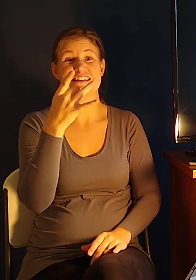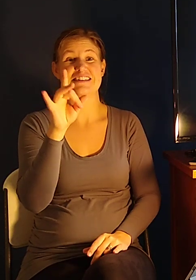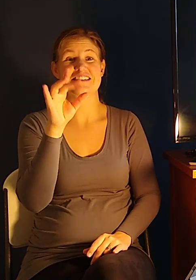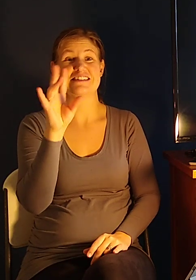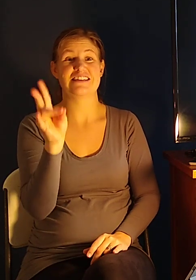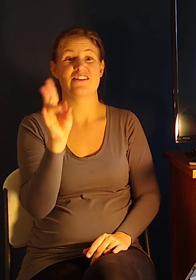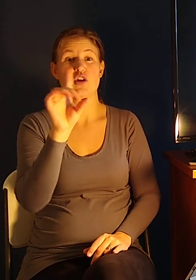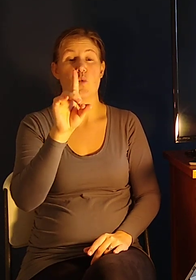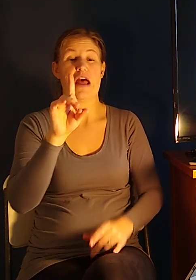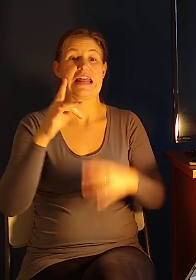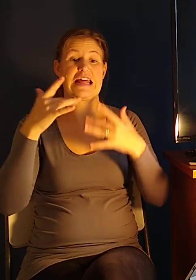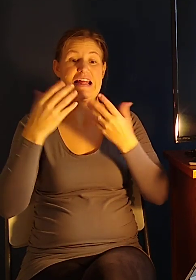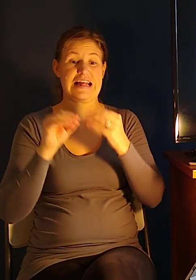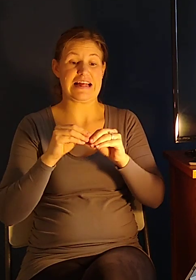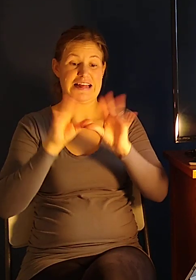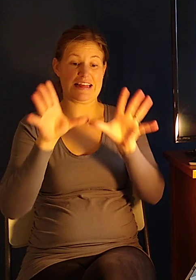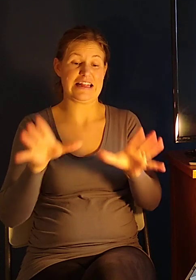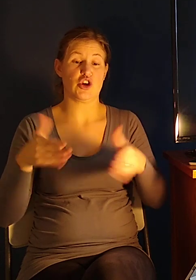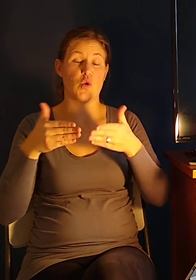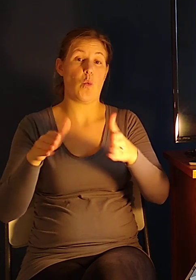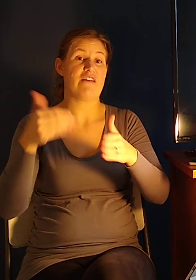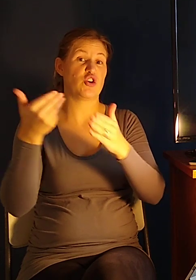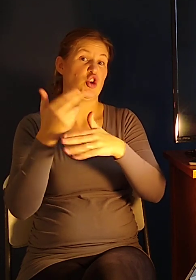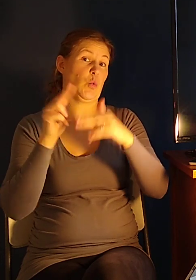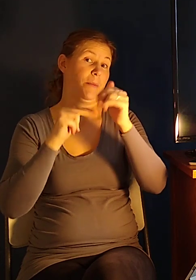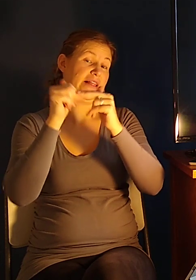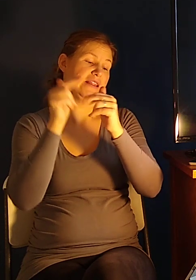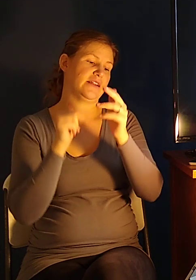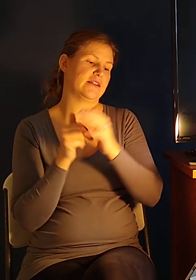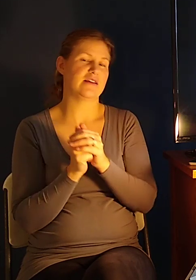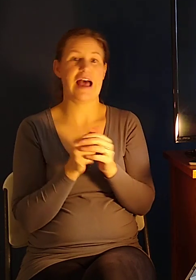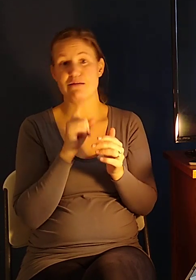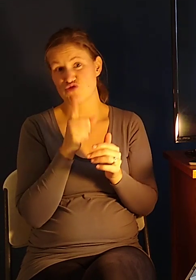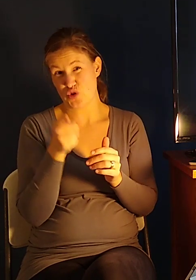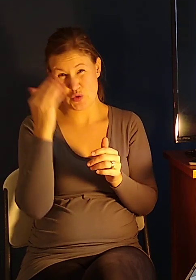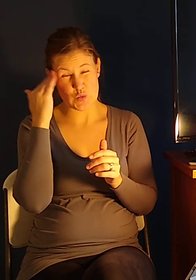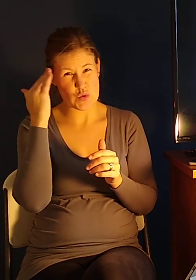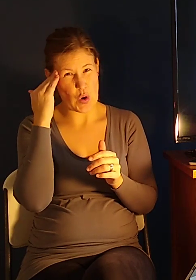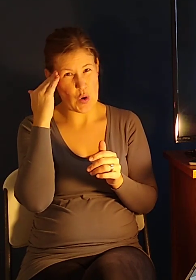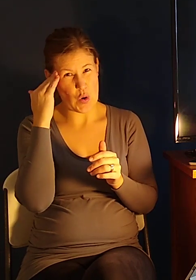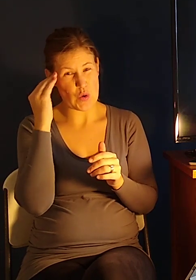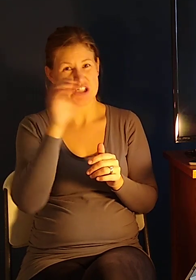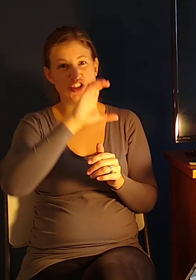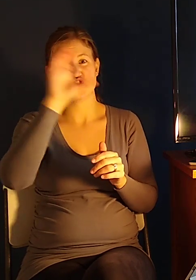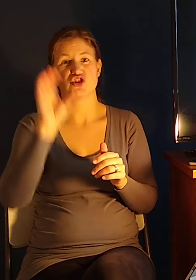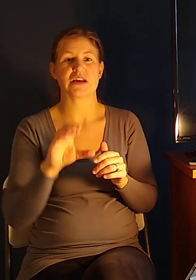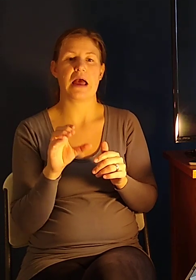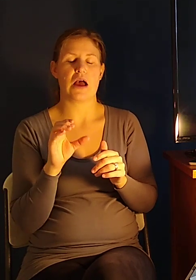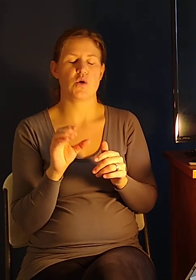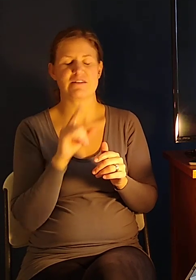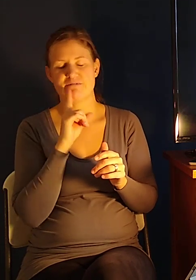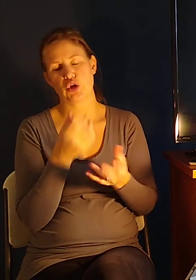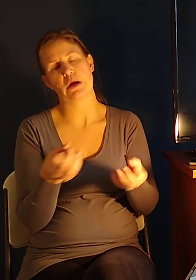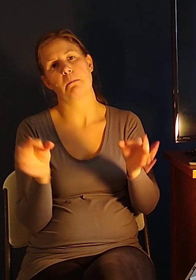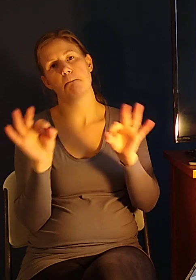cleared the way for building. As I'm sure you're aware, Chicago is an important